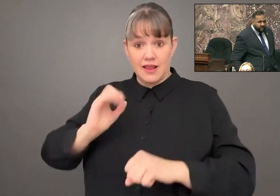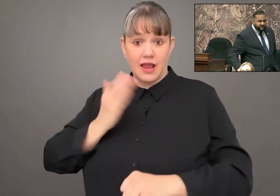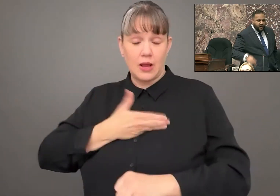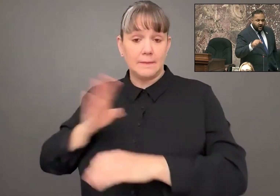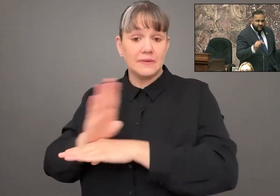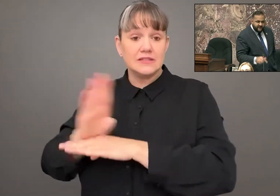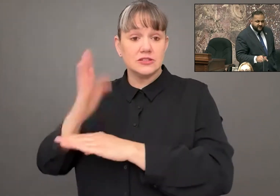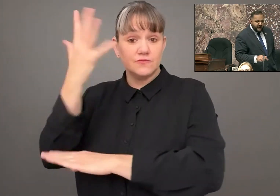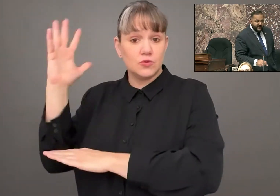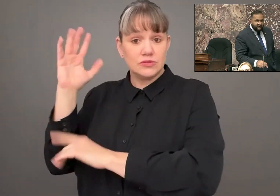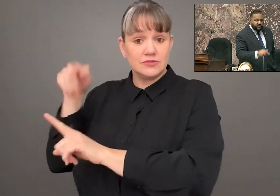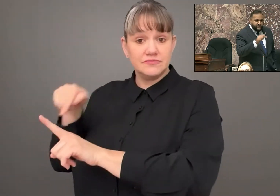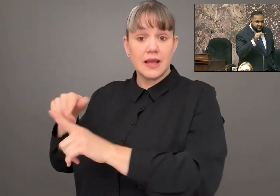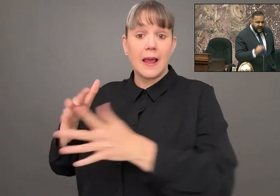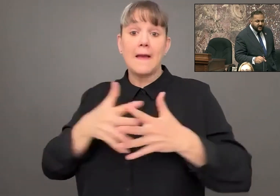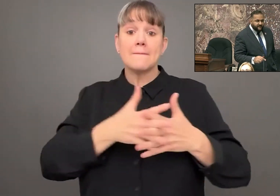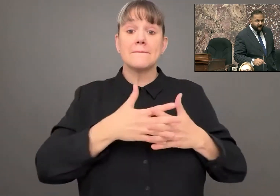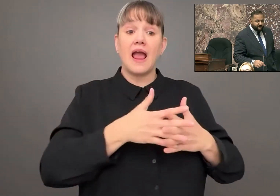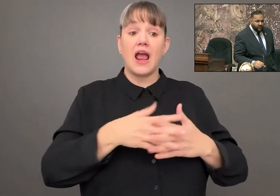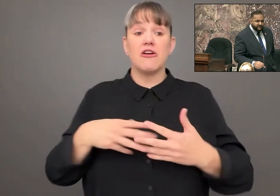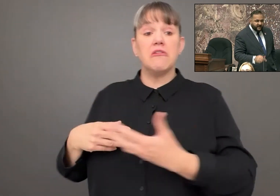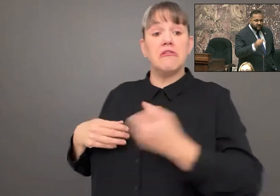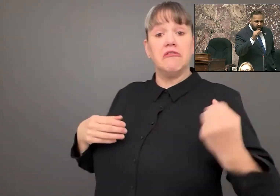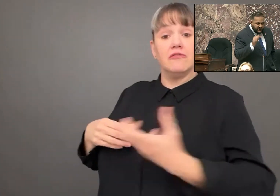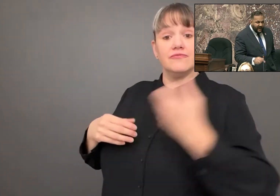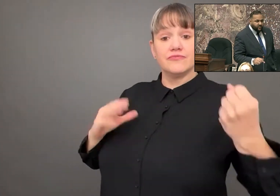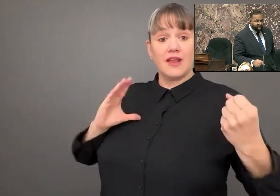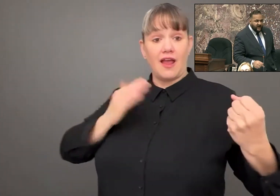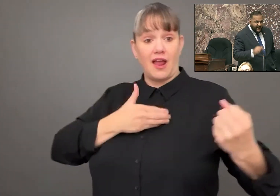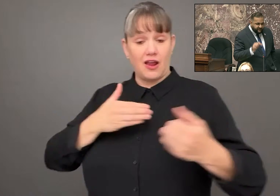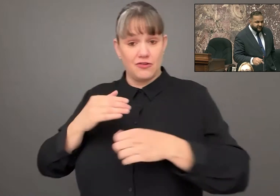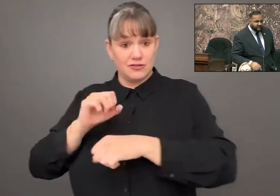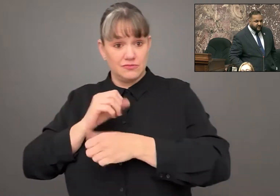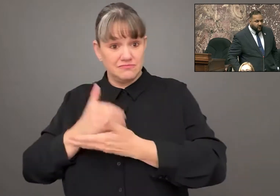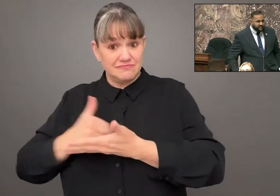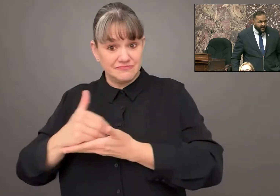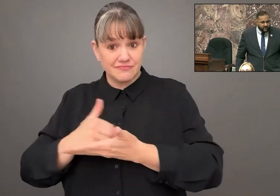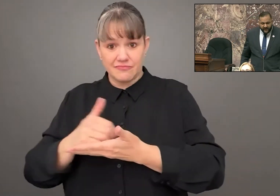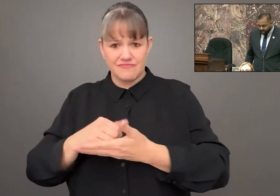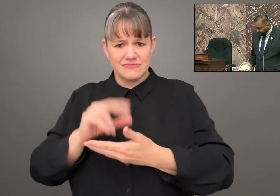forestry workers. On this side of the House, we're going to stand up for our forest sector like we've done ever since we formed government.